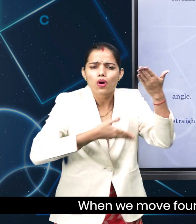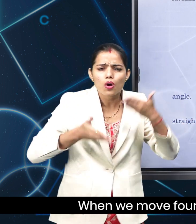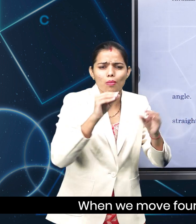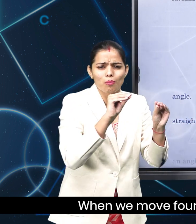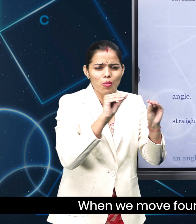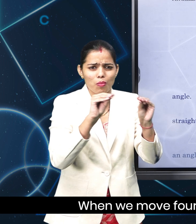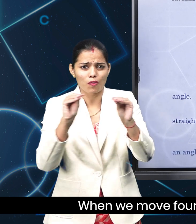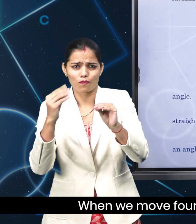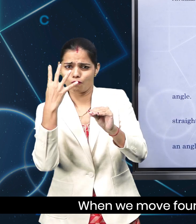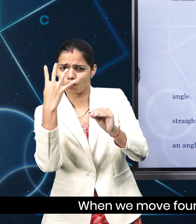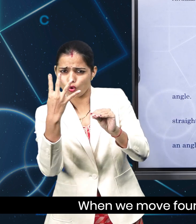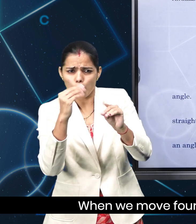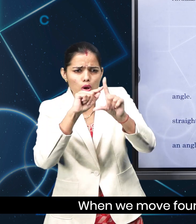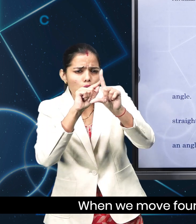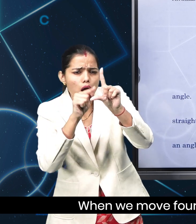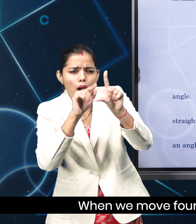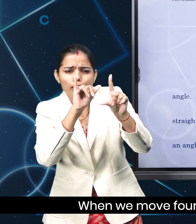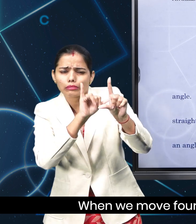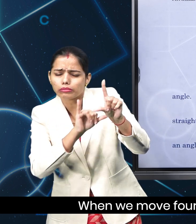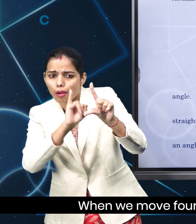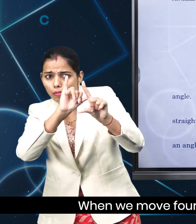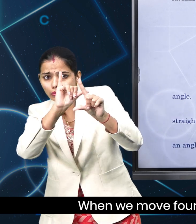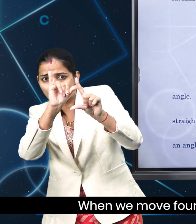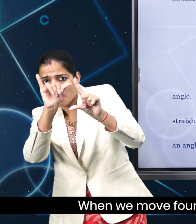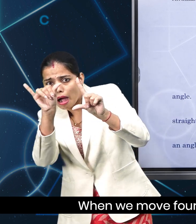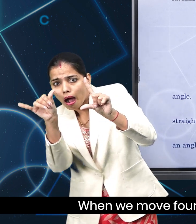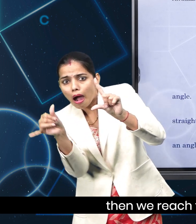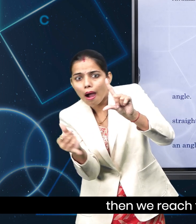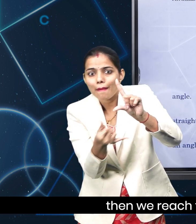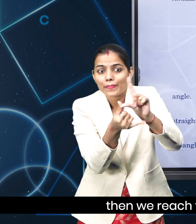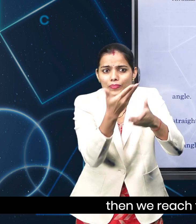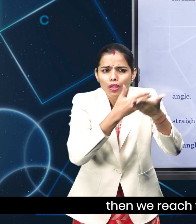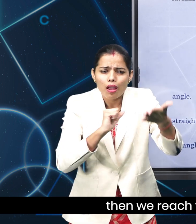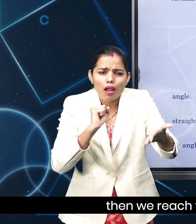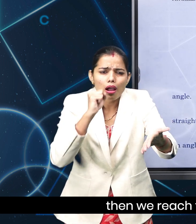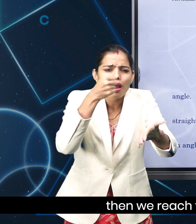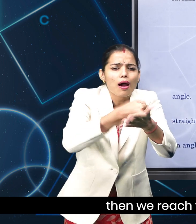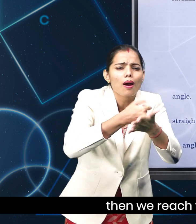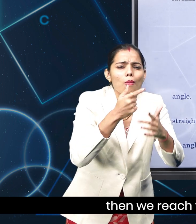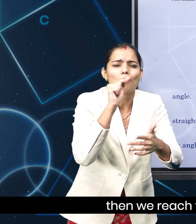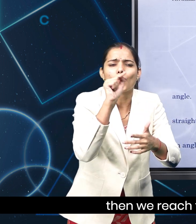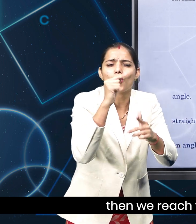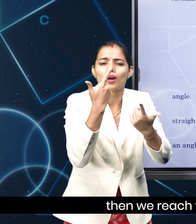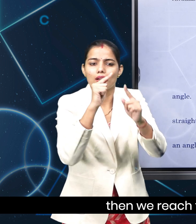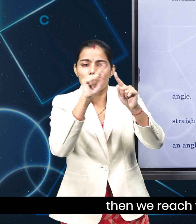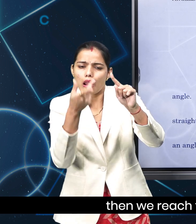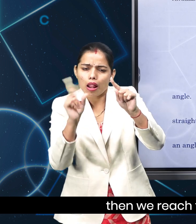When we move 4 right angles in the same direction, then we reach to the same position